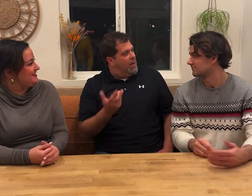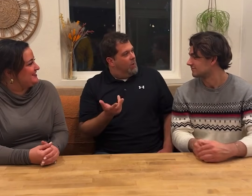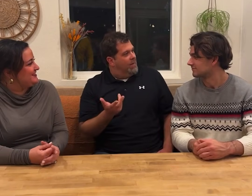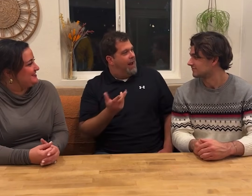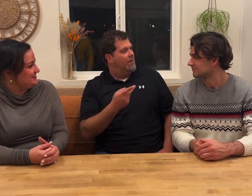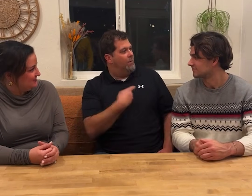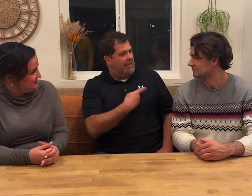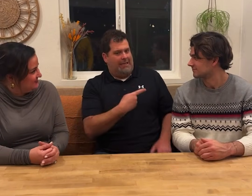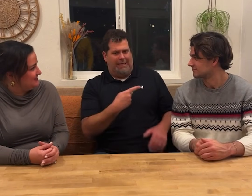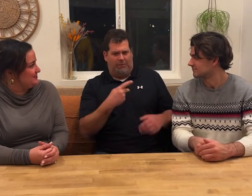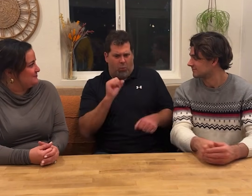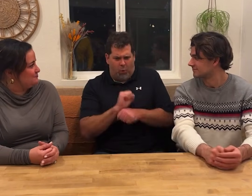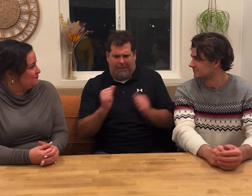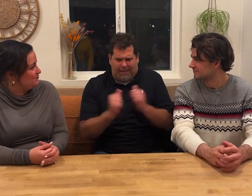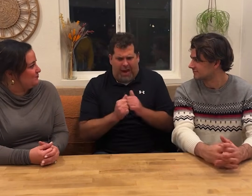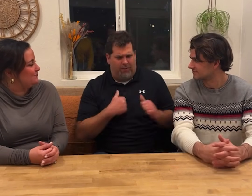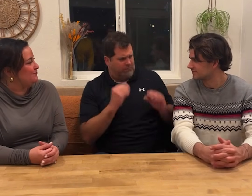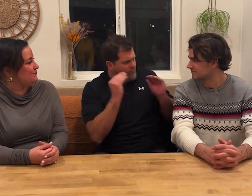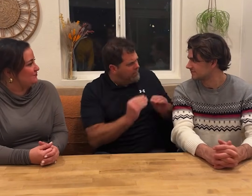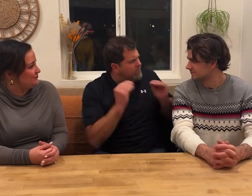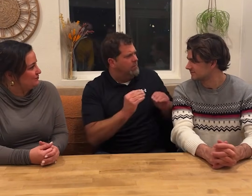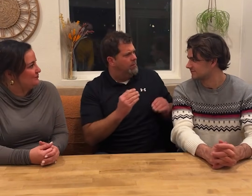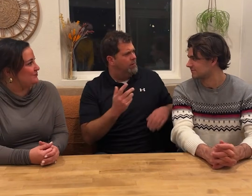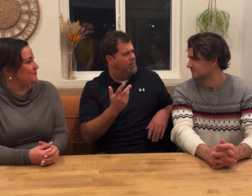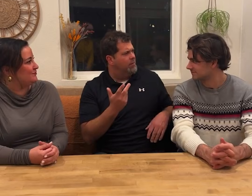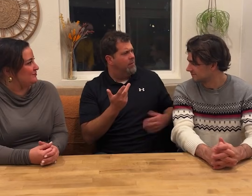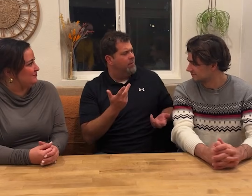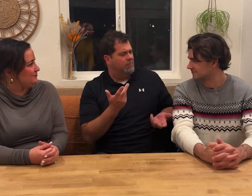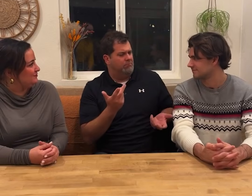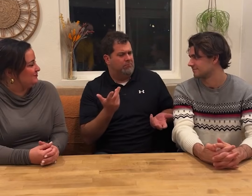Yeah, I'm just so proud. I'm proud of how we worked together.